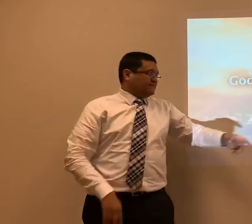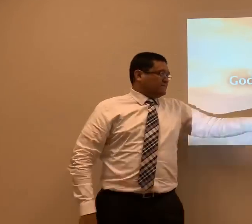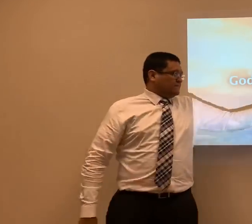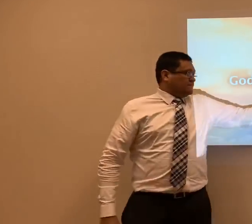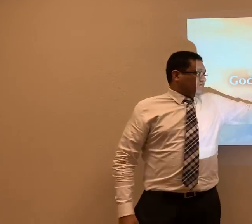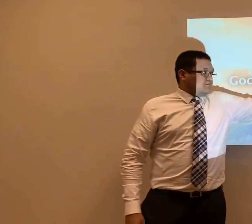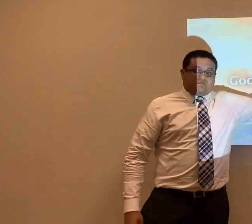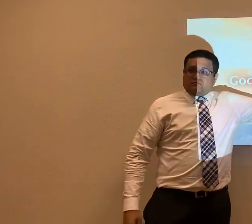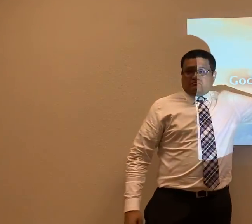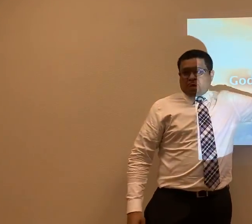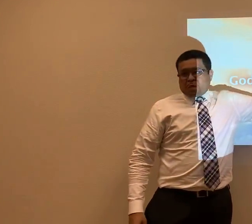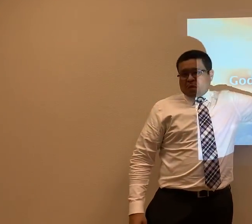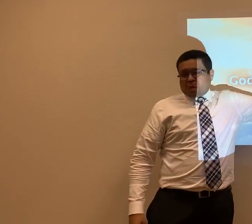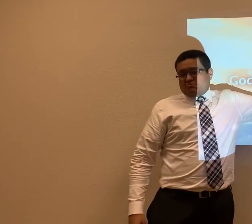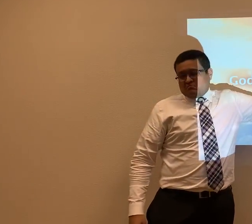Father. They don't believe that he's the Father.